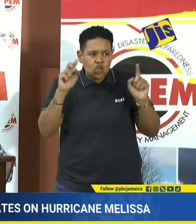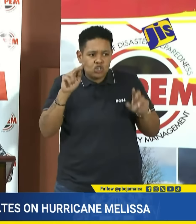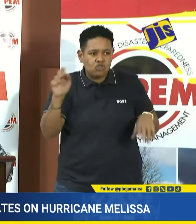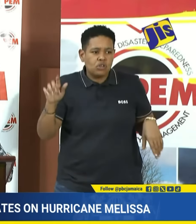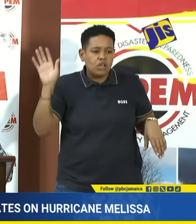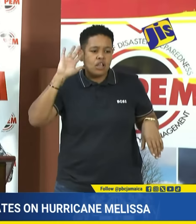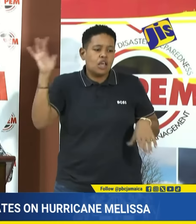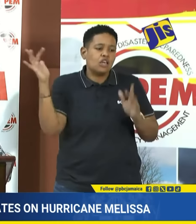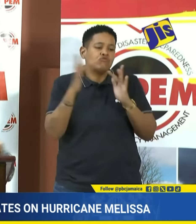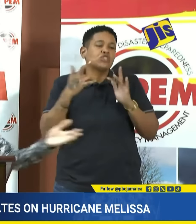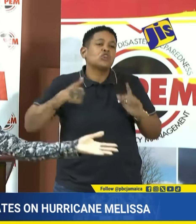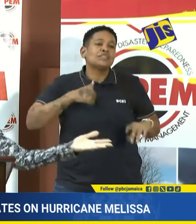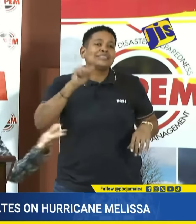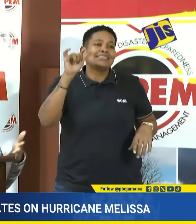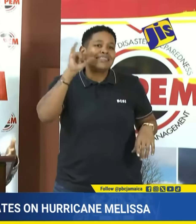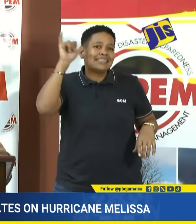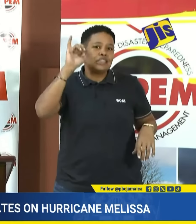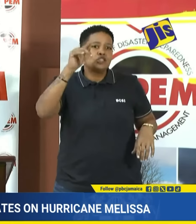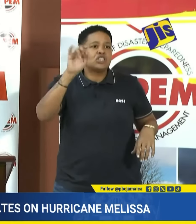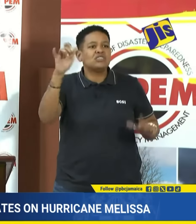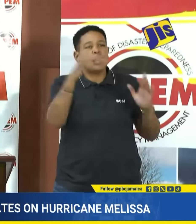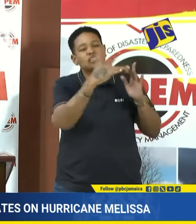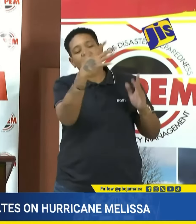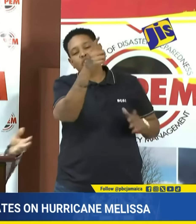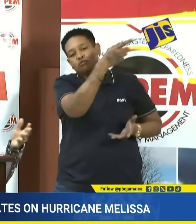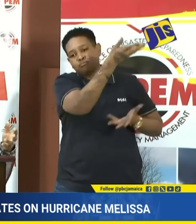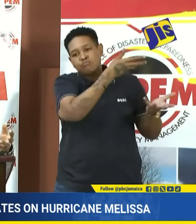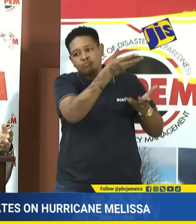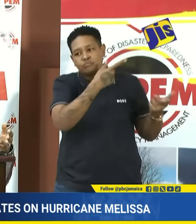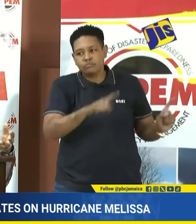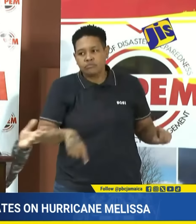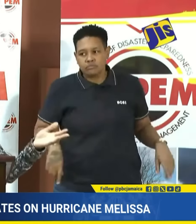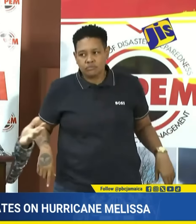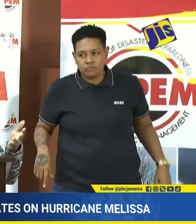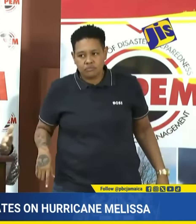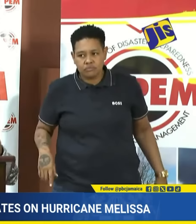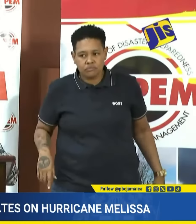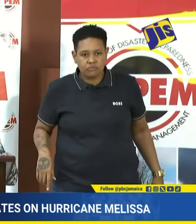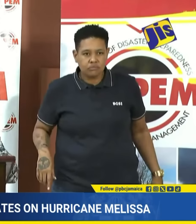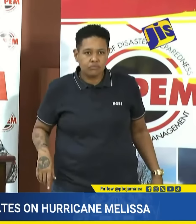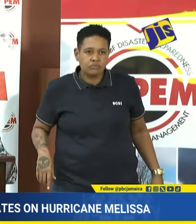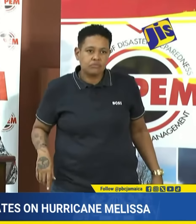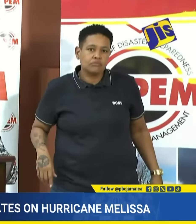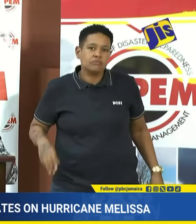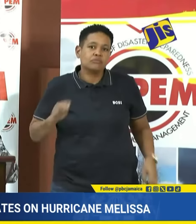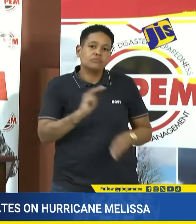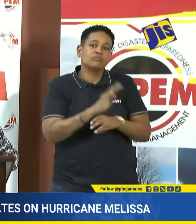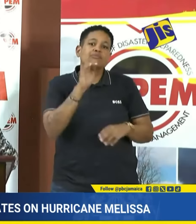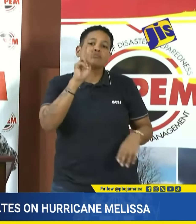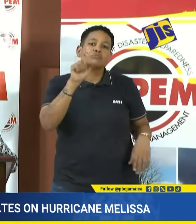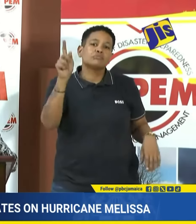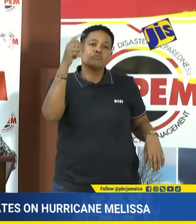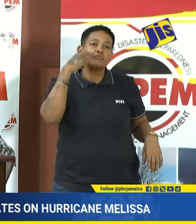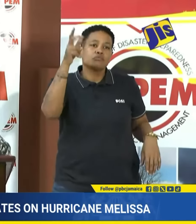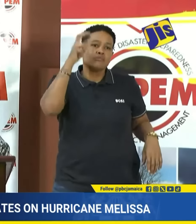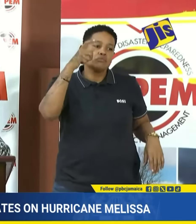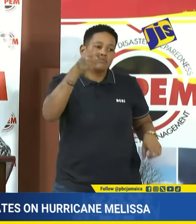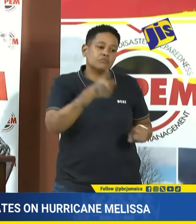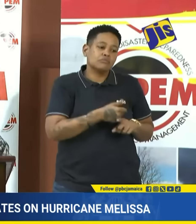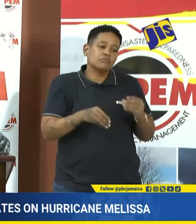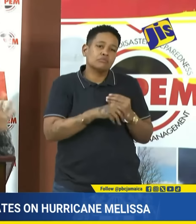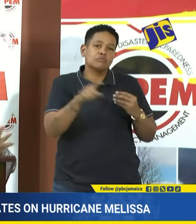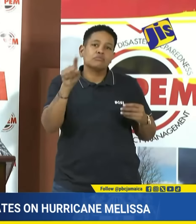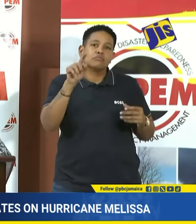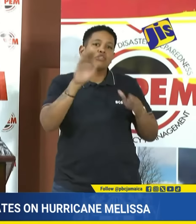rate of that? They reached out to us yesterday, so JUTC has been in touch with them. Minister Vaz, Minister Vaz was saying, I don't know if you're hearing